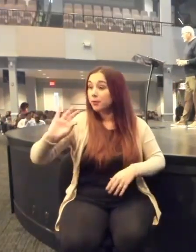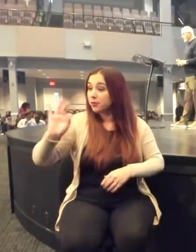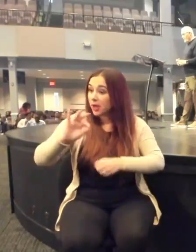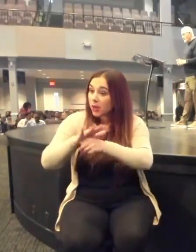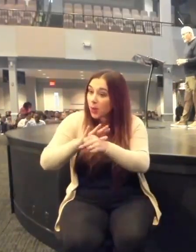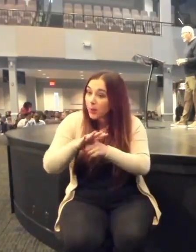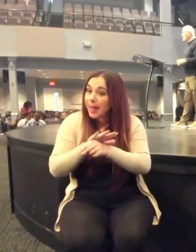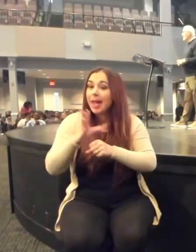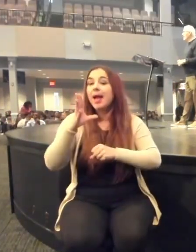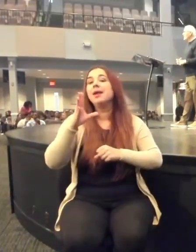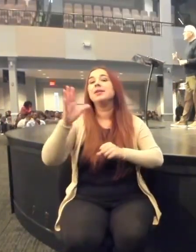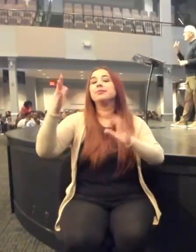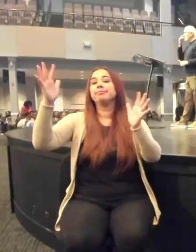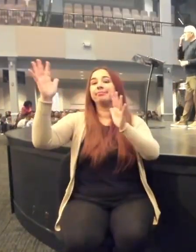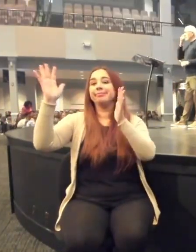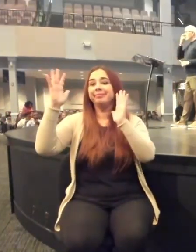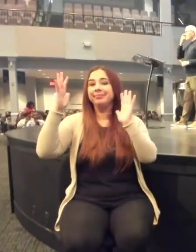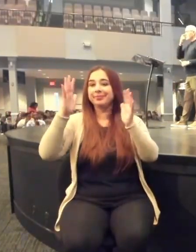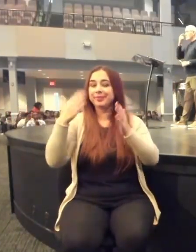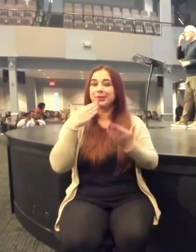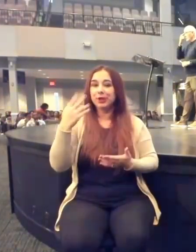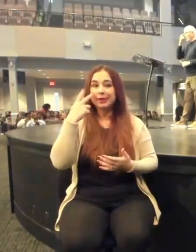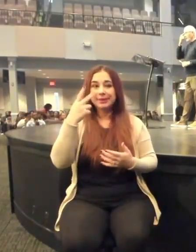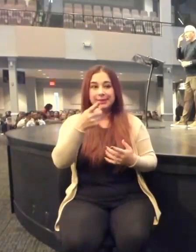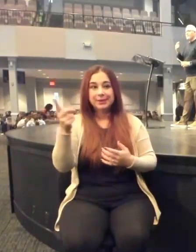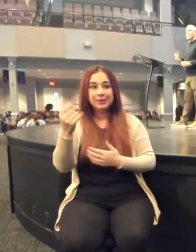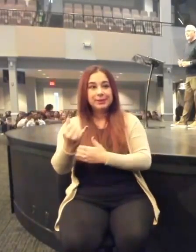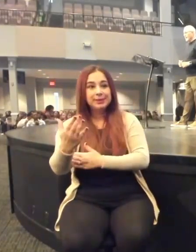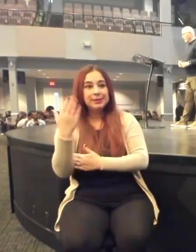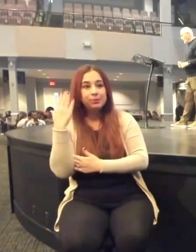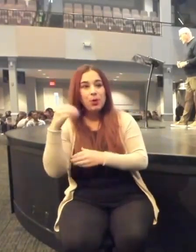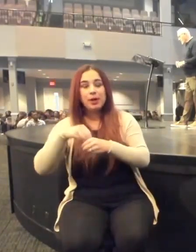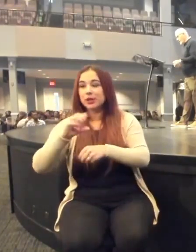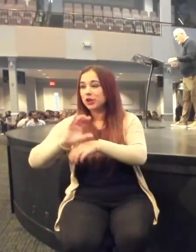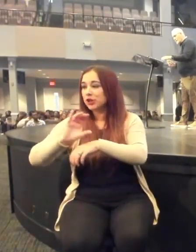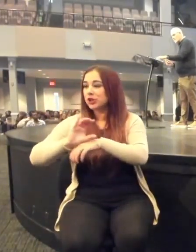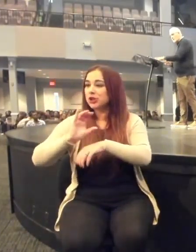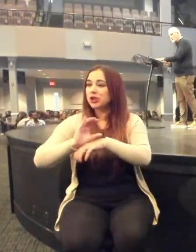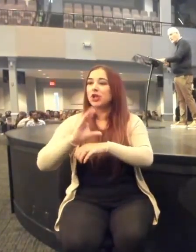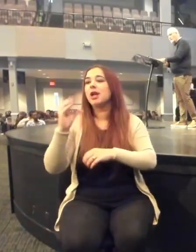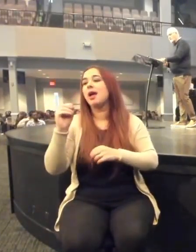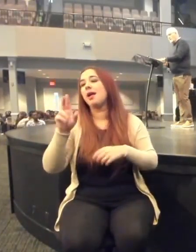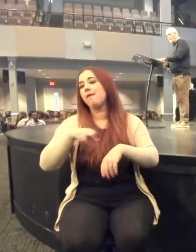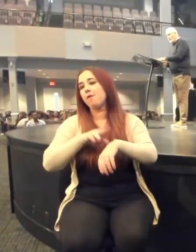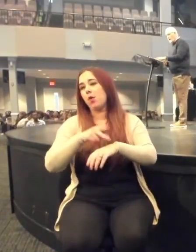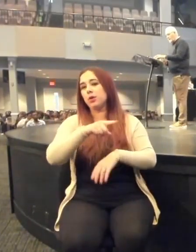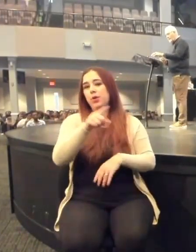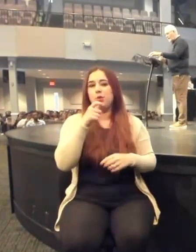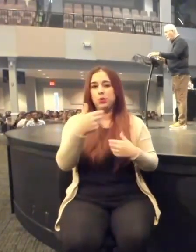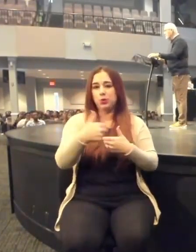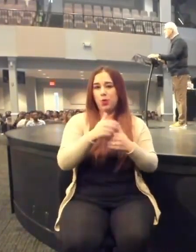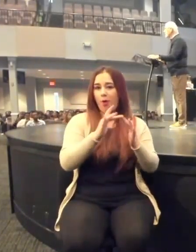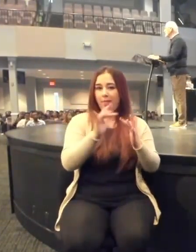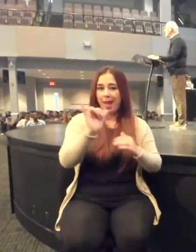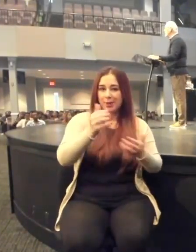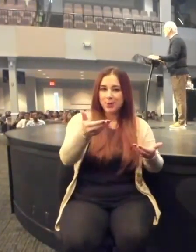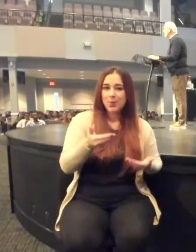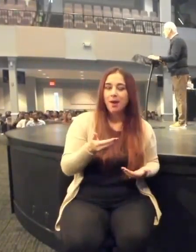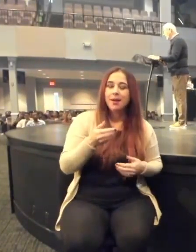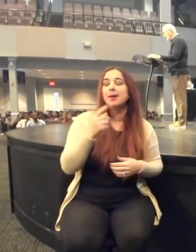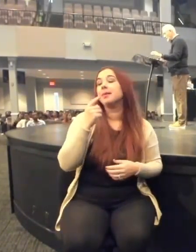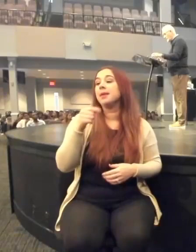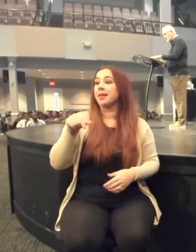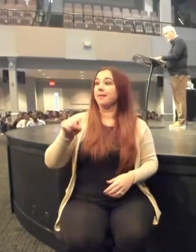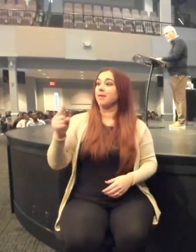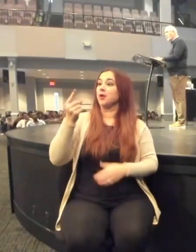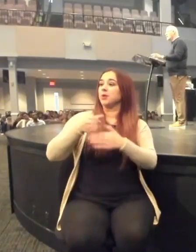to all you folks at Frederick. So good to see you in church this morning. And of course, again, those who are joining us online. On this first weekend